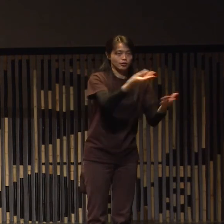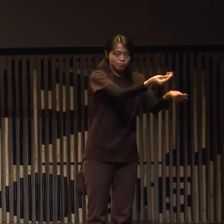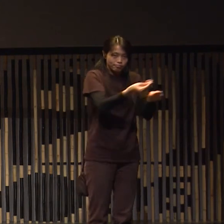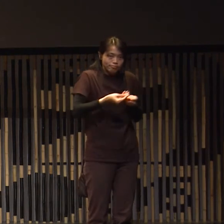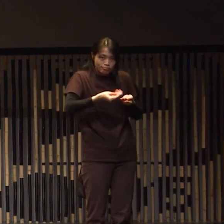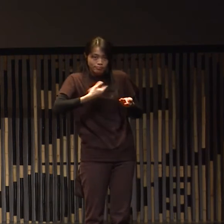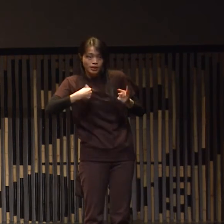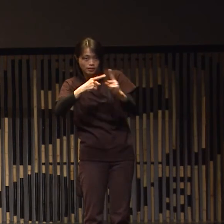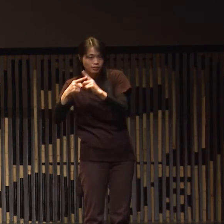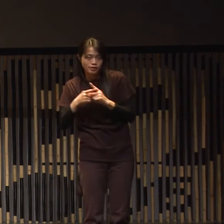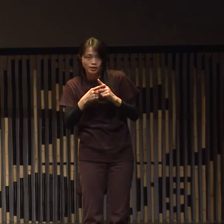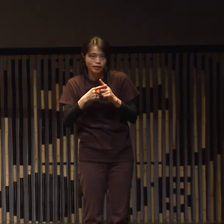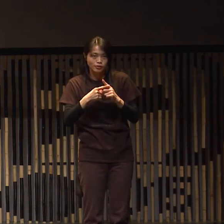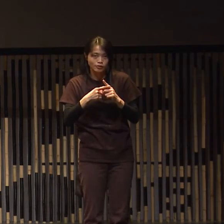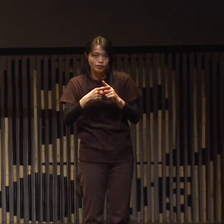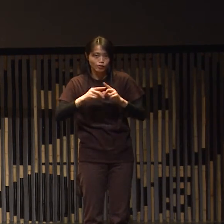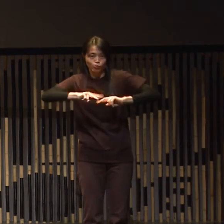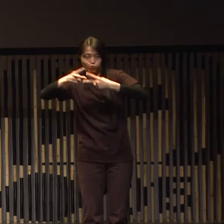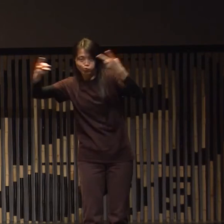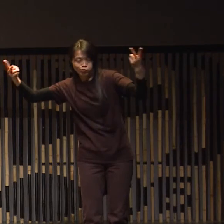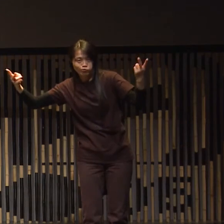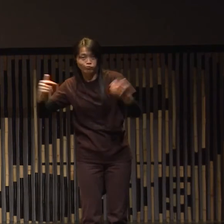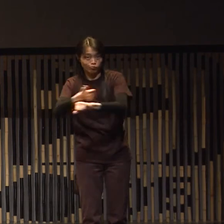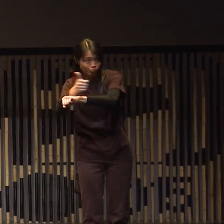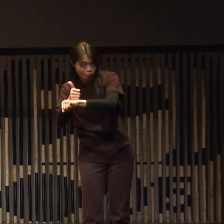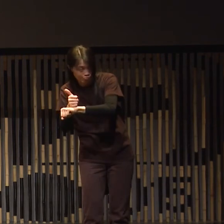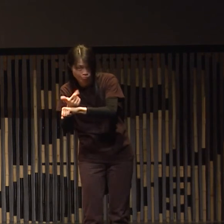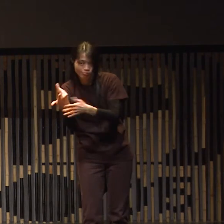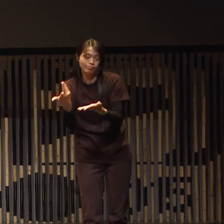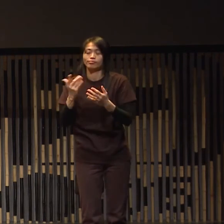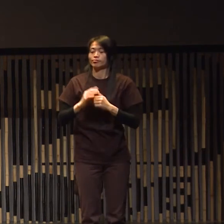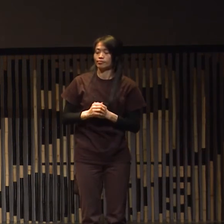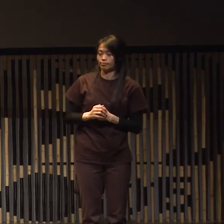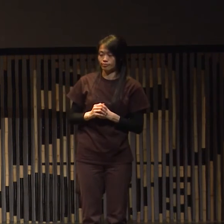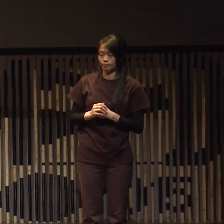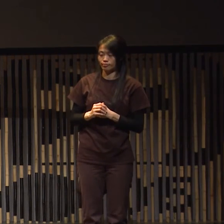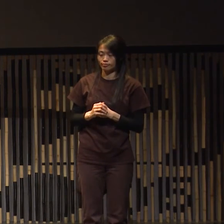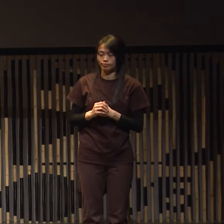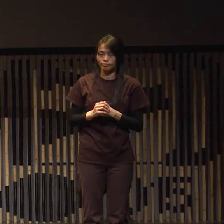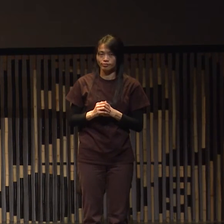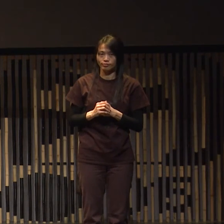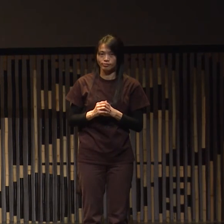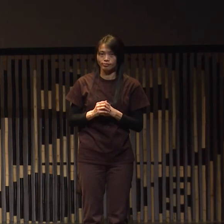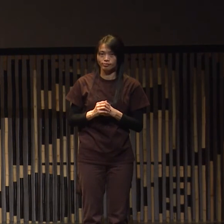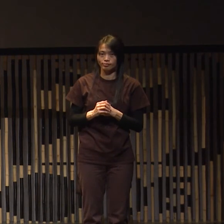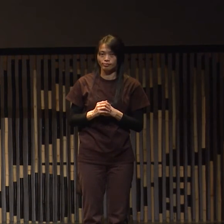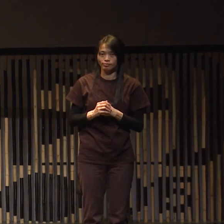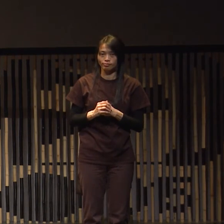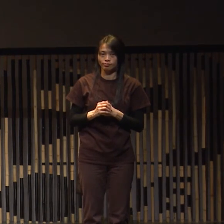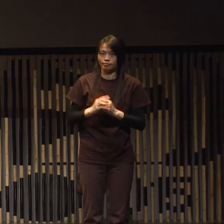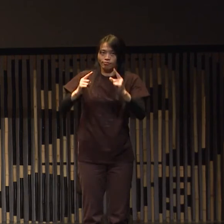beings take the light also from the cosmos. We bring it into this wonderful space, our